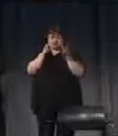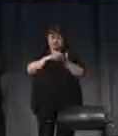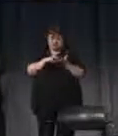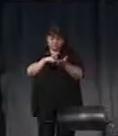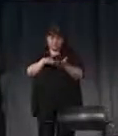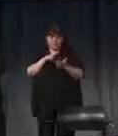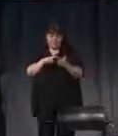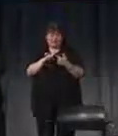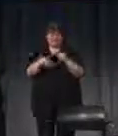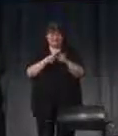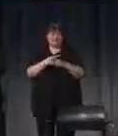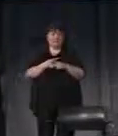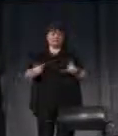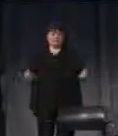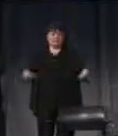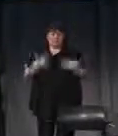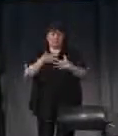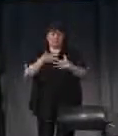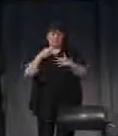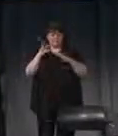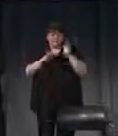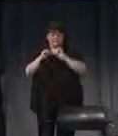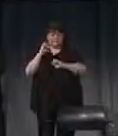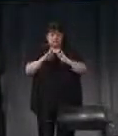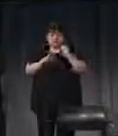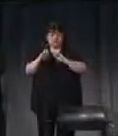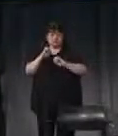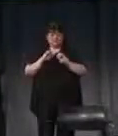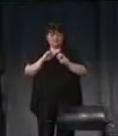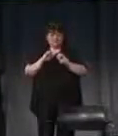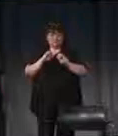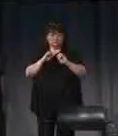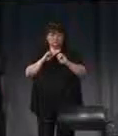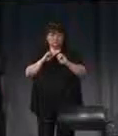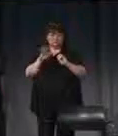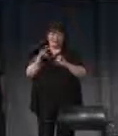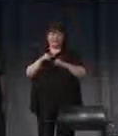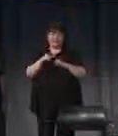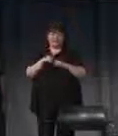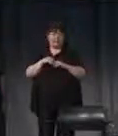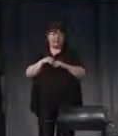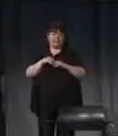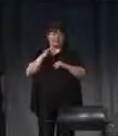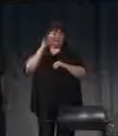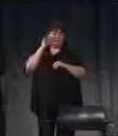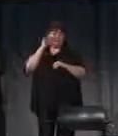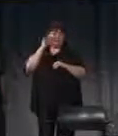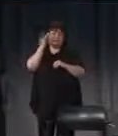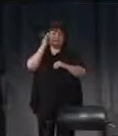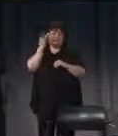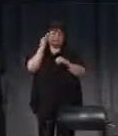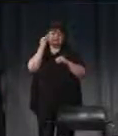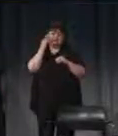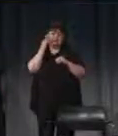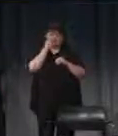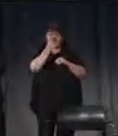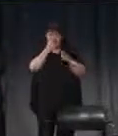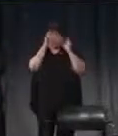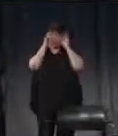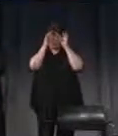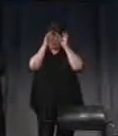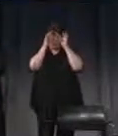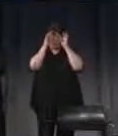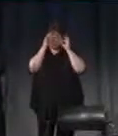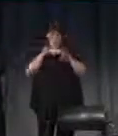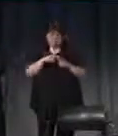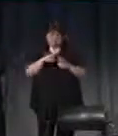of terrifying experiments in which David Hubel would tape kittens, he would suture kittens' eyes closed, and then lo and